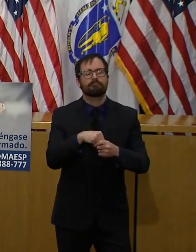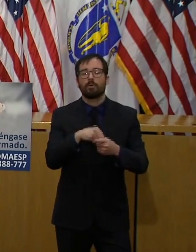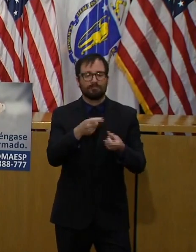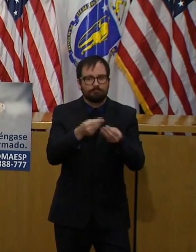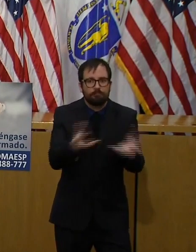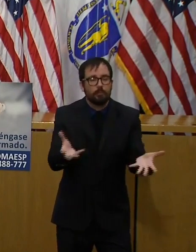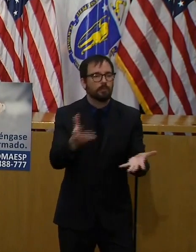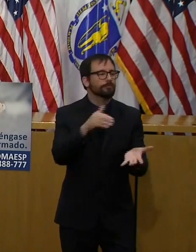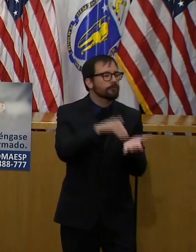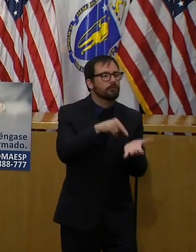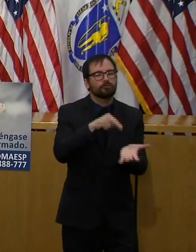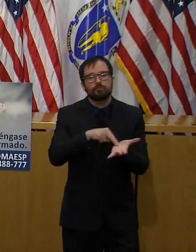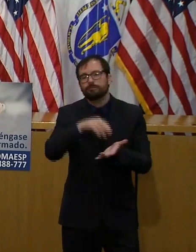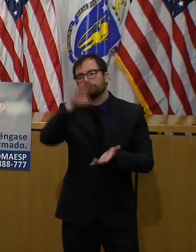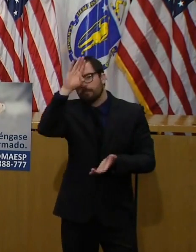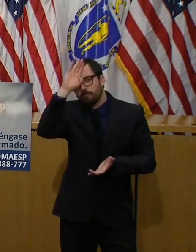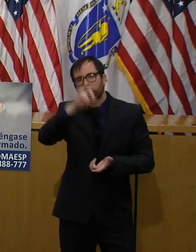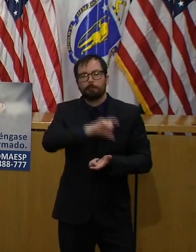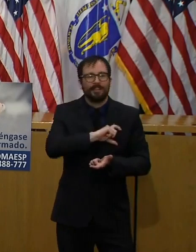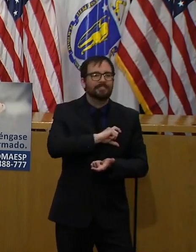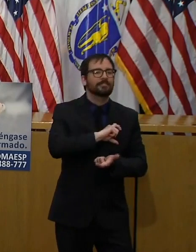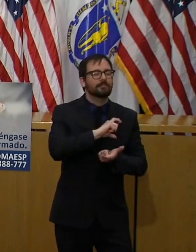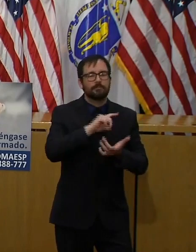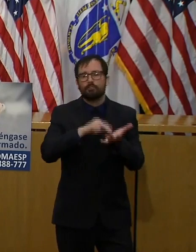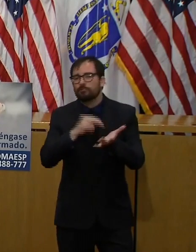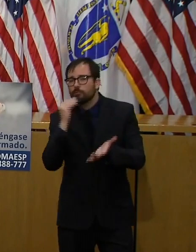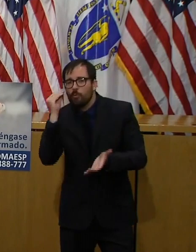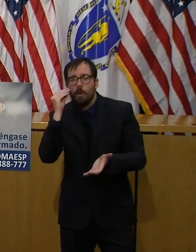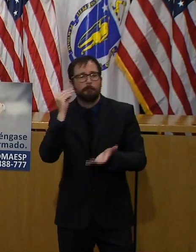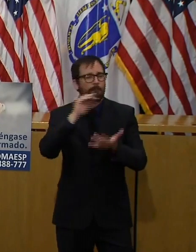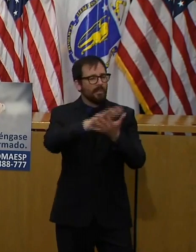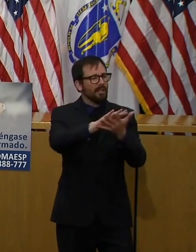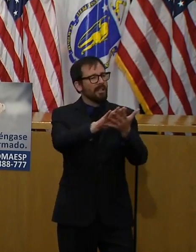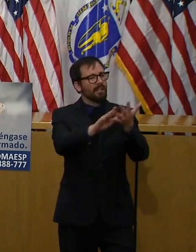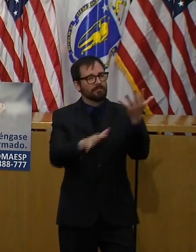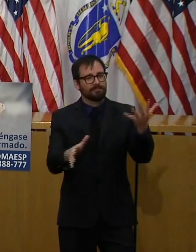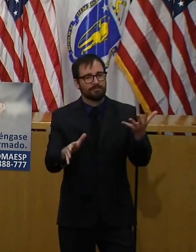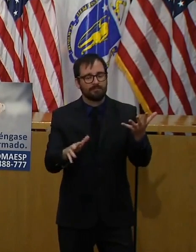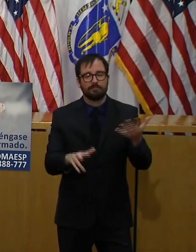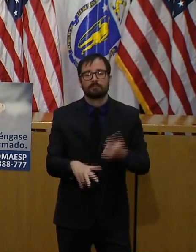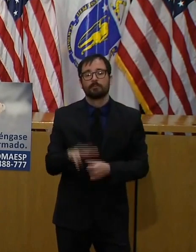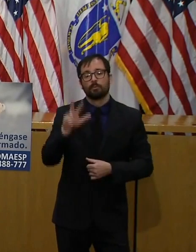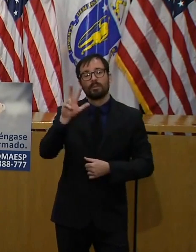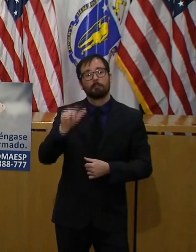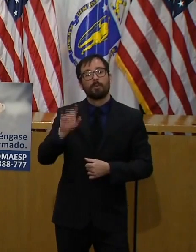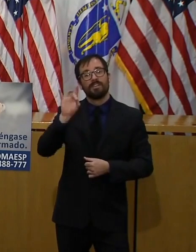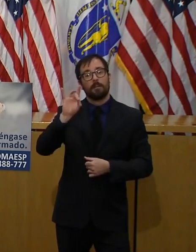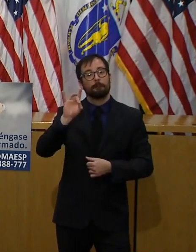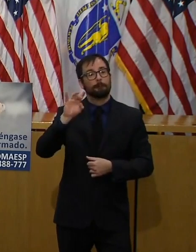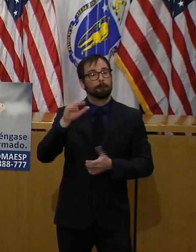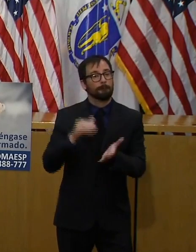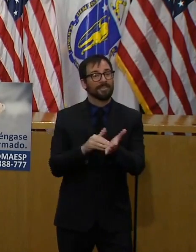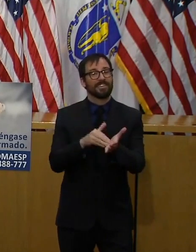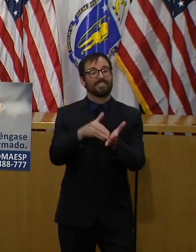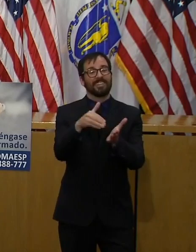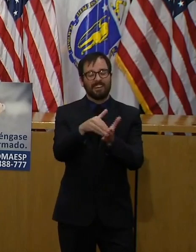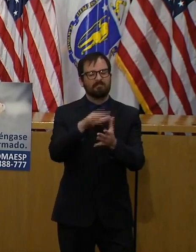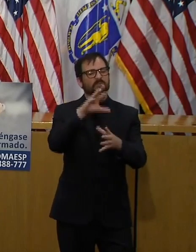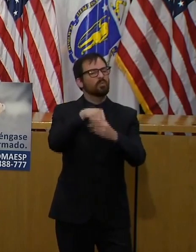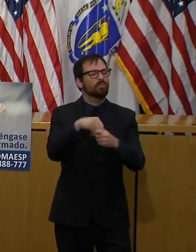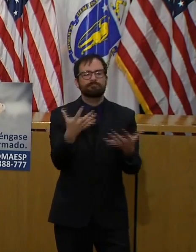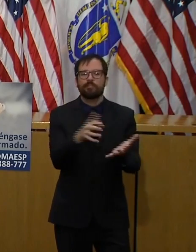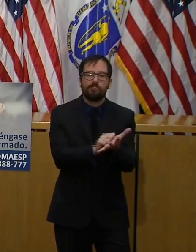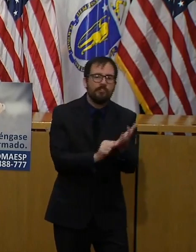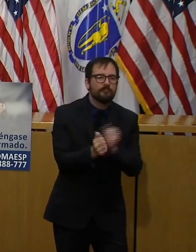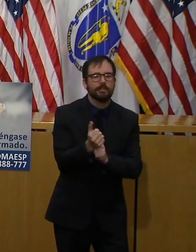agencies. That includes over 2.2 million gloves, over 850,000 masks, over 370,000